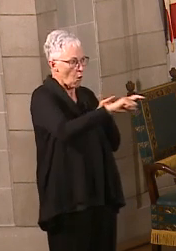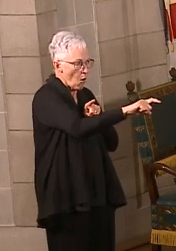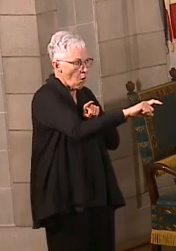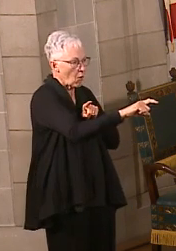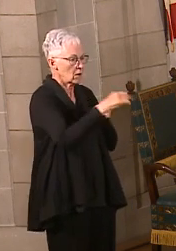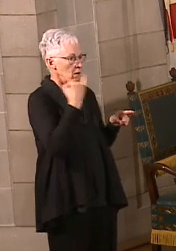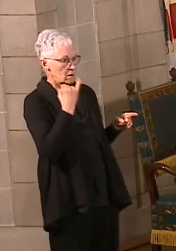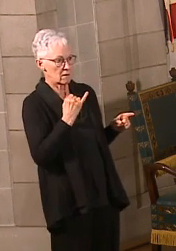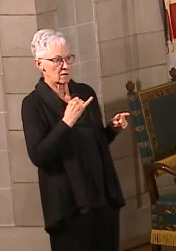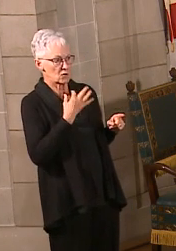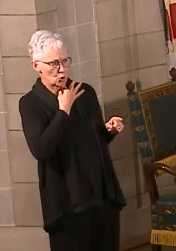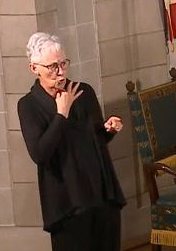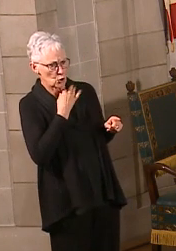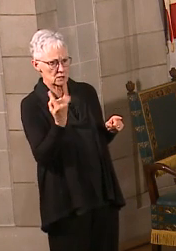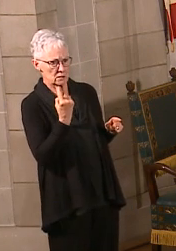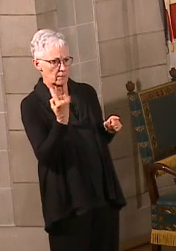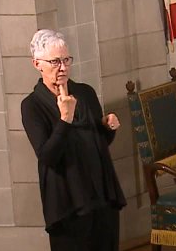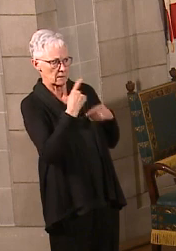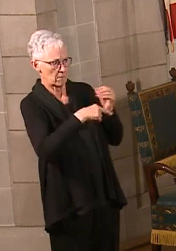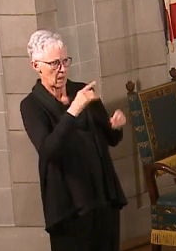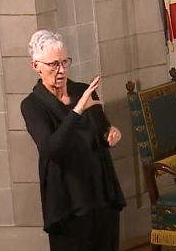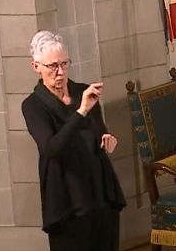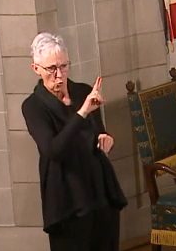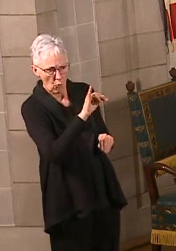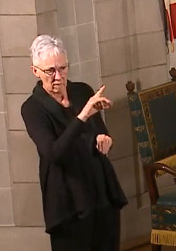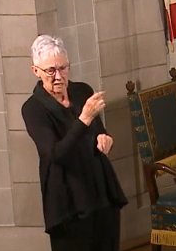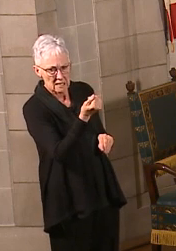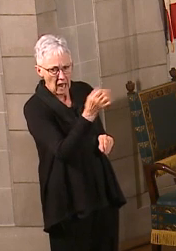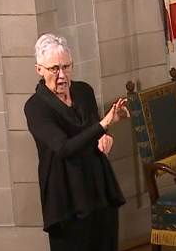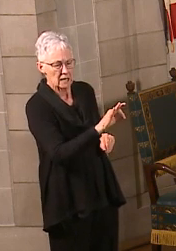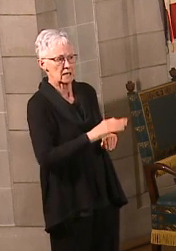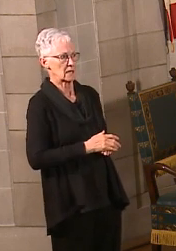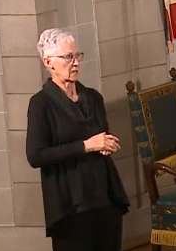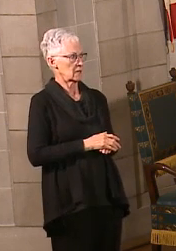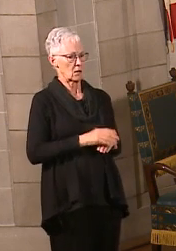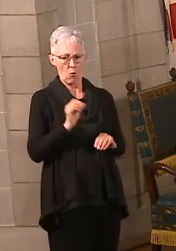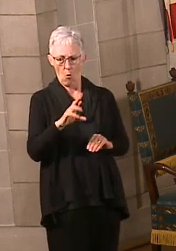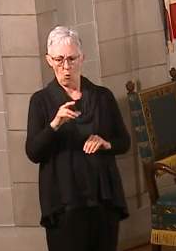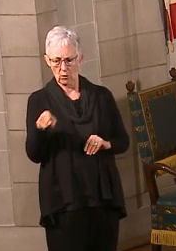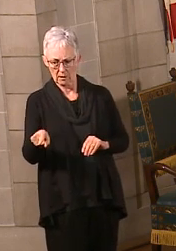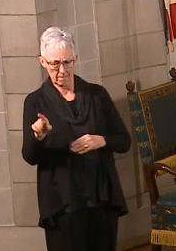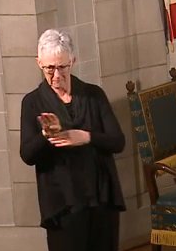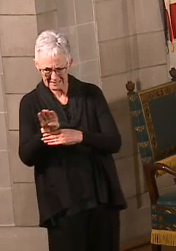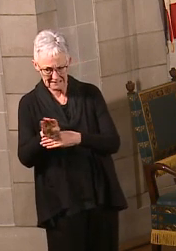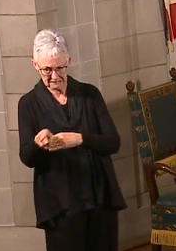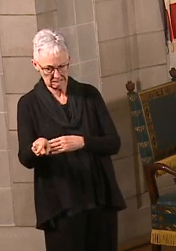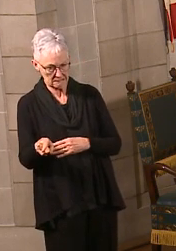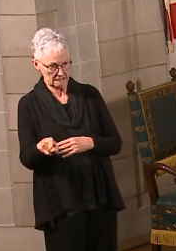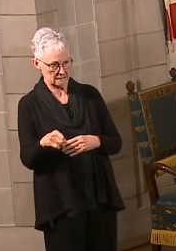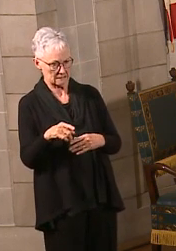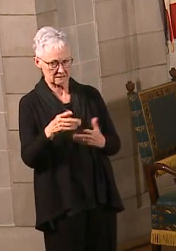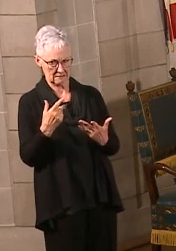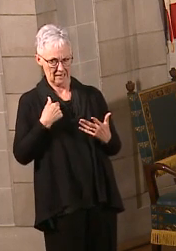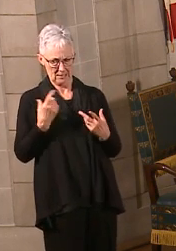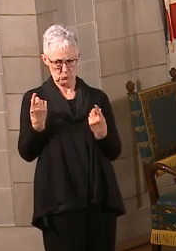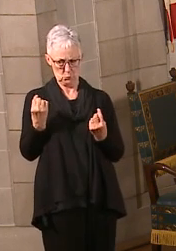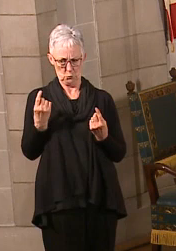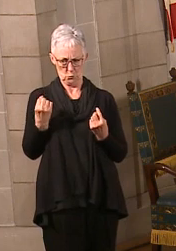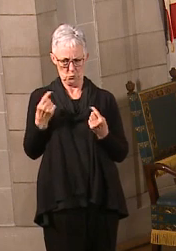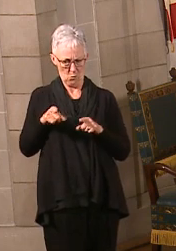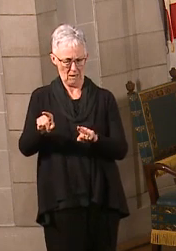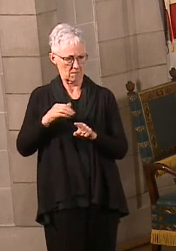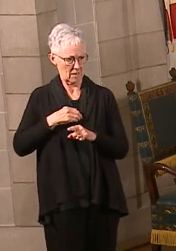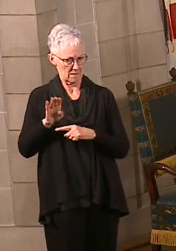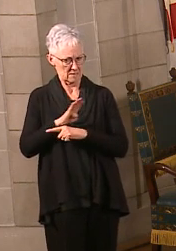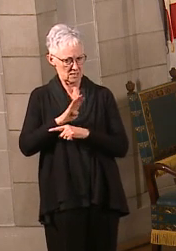how to manage life and work and operate a business during this time. By the end of business last night, our